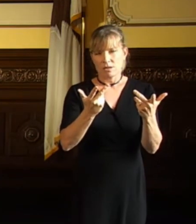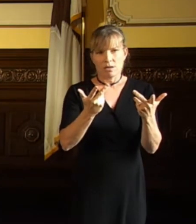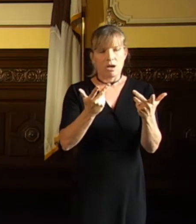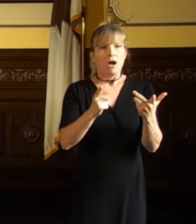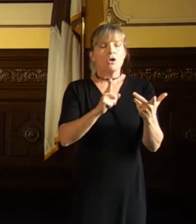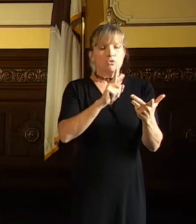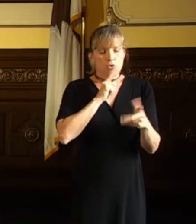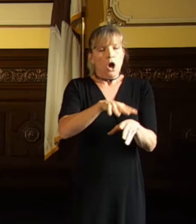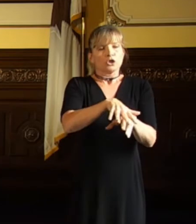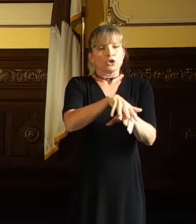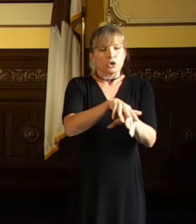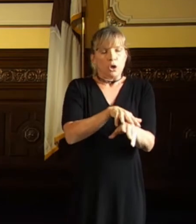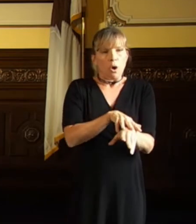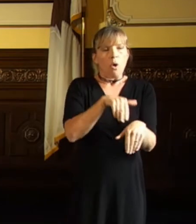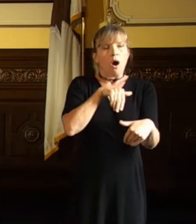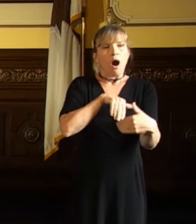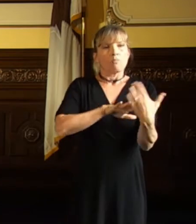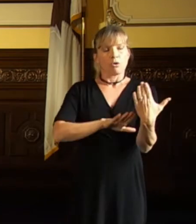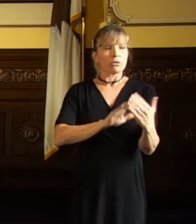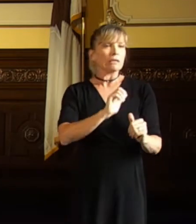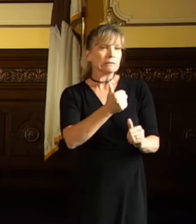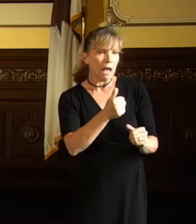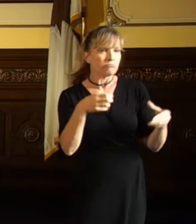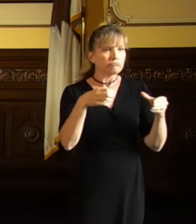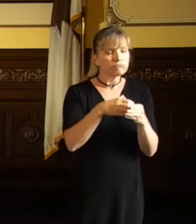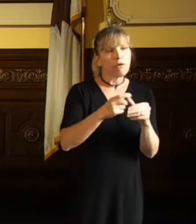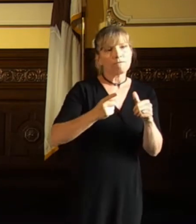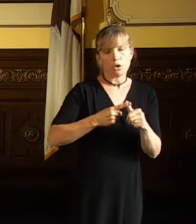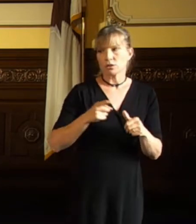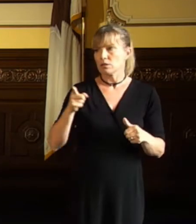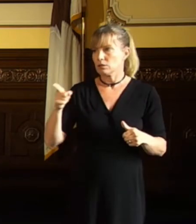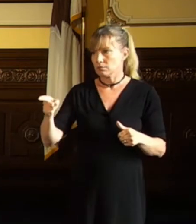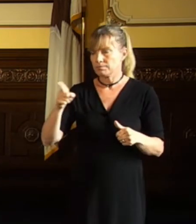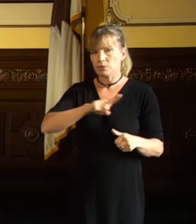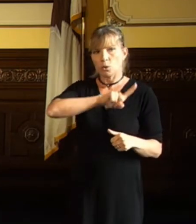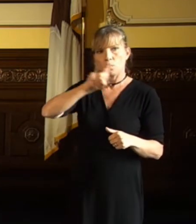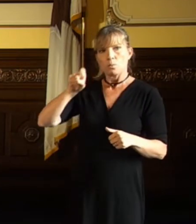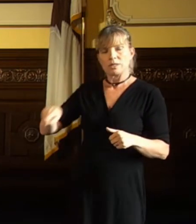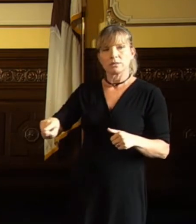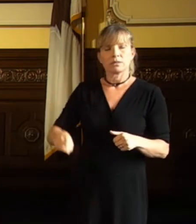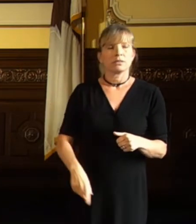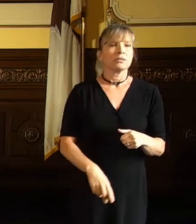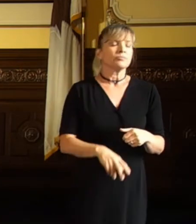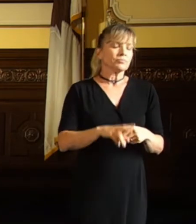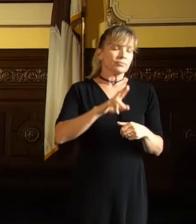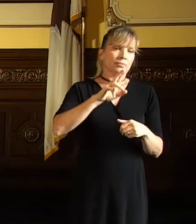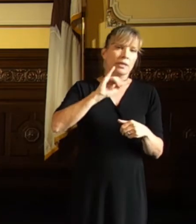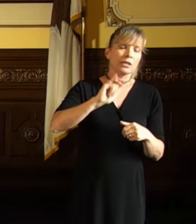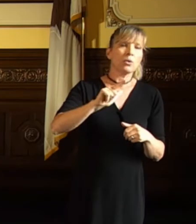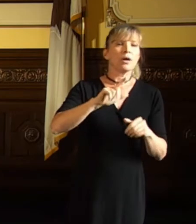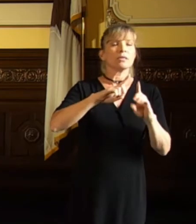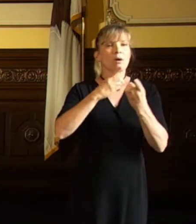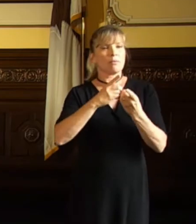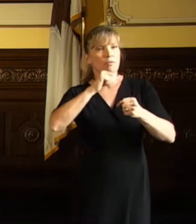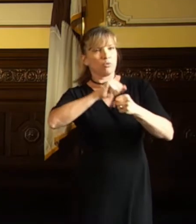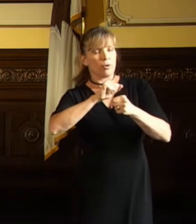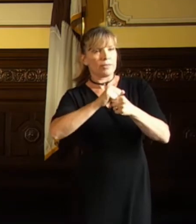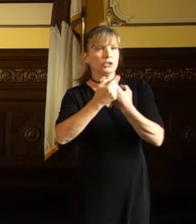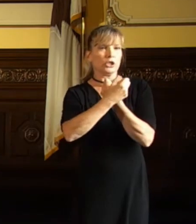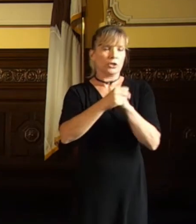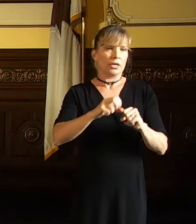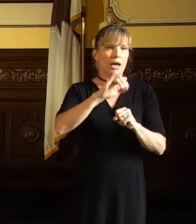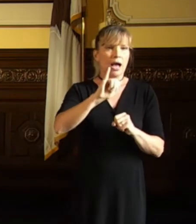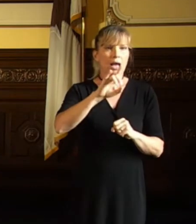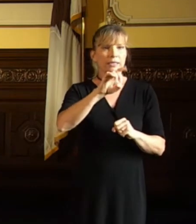take a gradual approach here to all of this. Today, the Illinois Department of Employment Security came out with new figures,